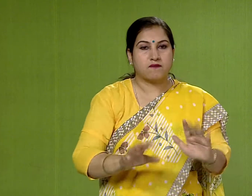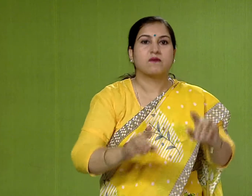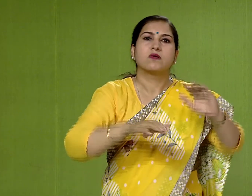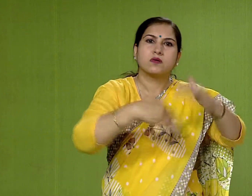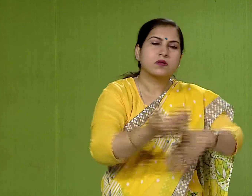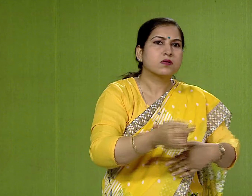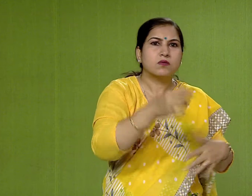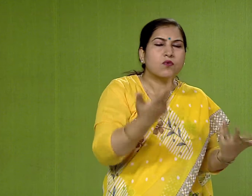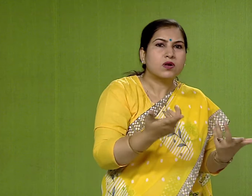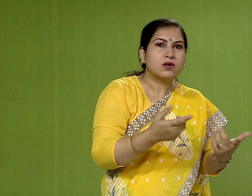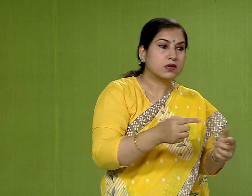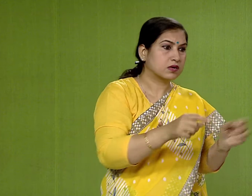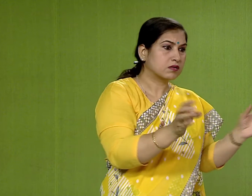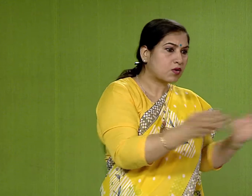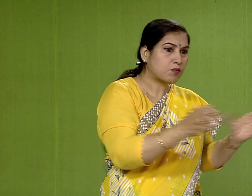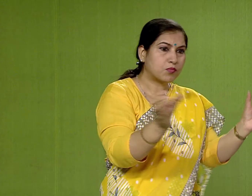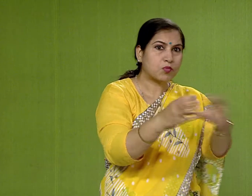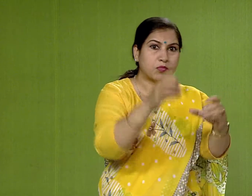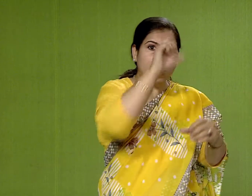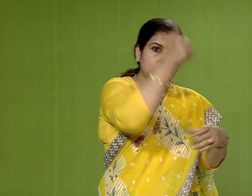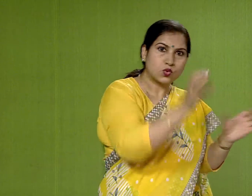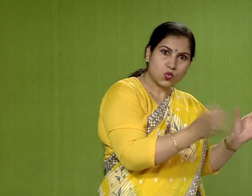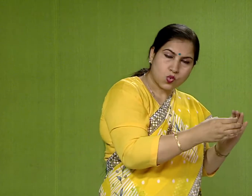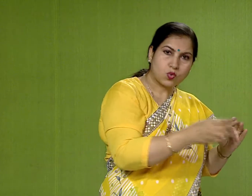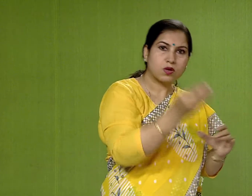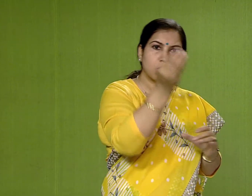and that were differences between Hindus and Muslims.